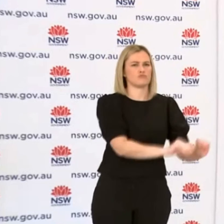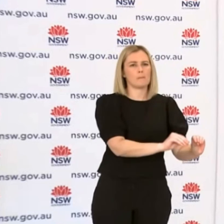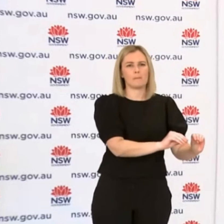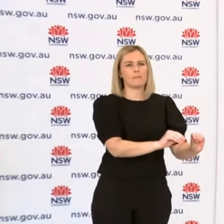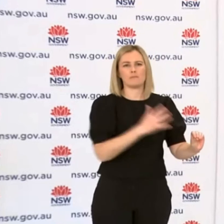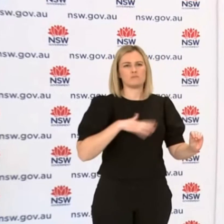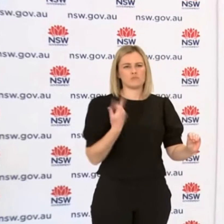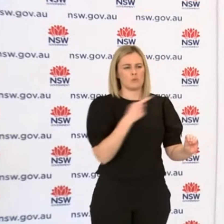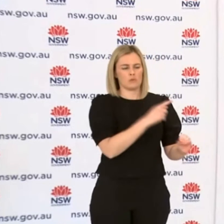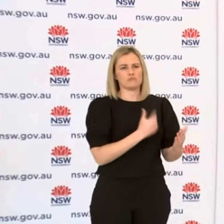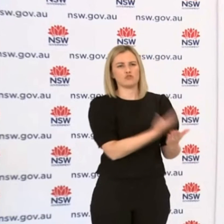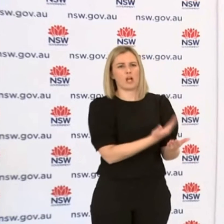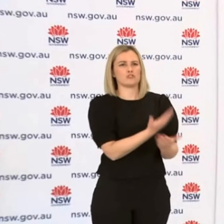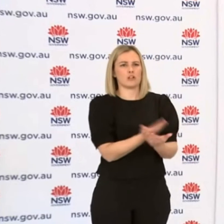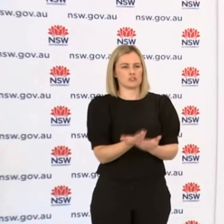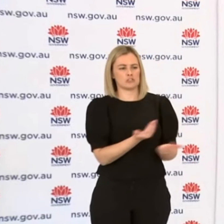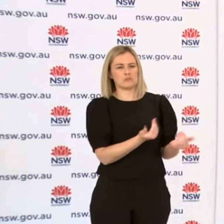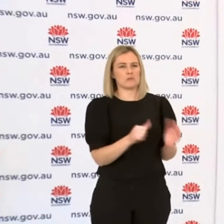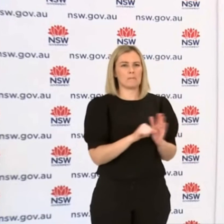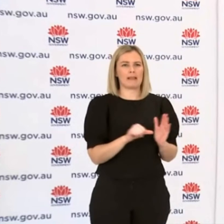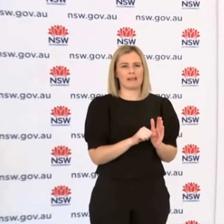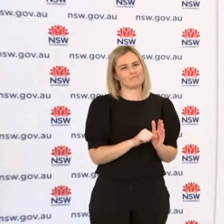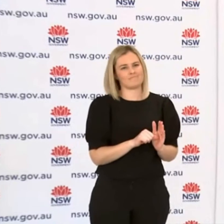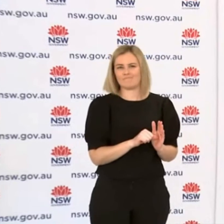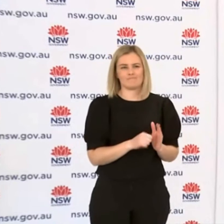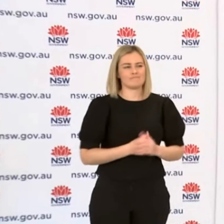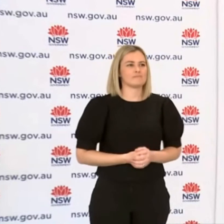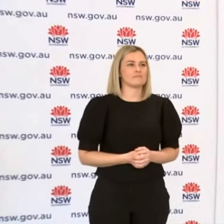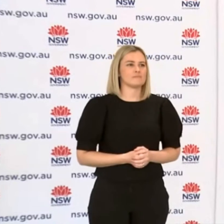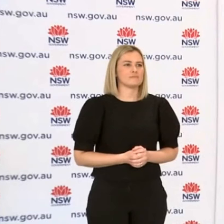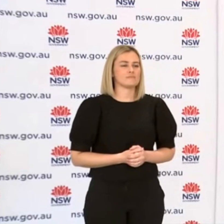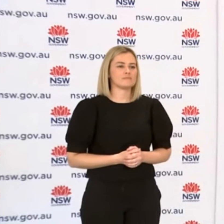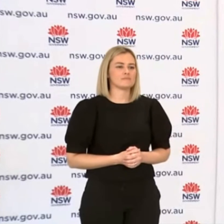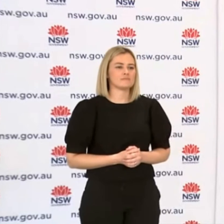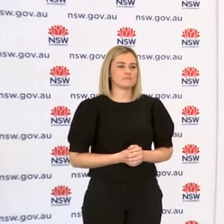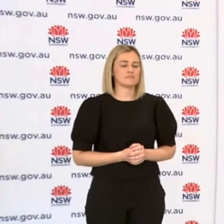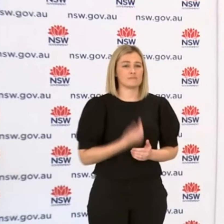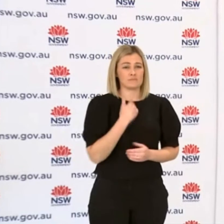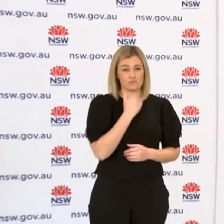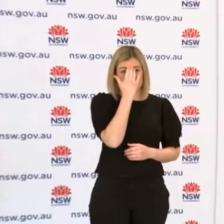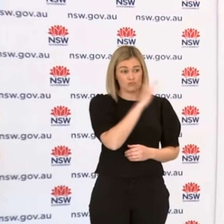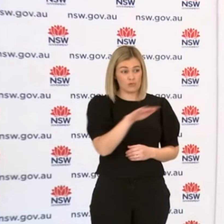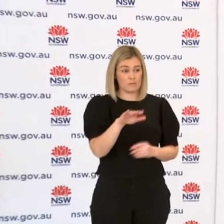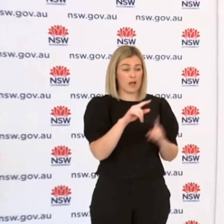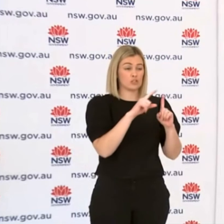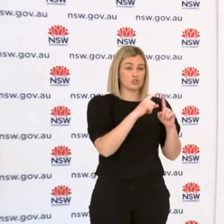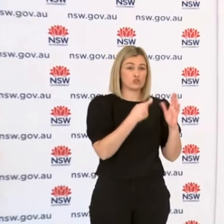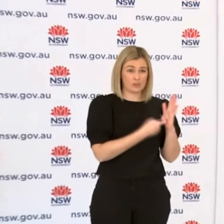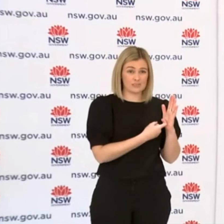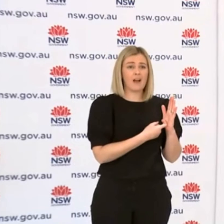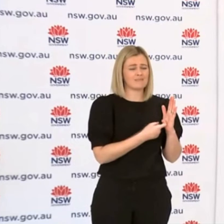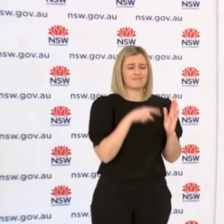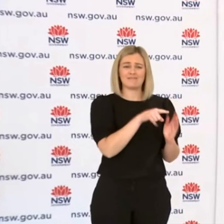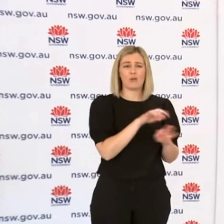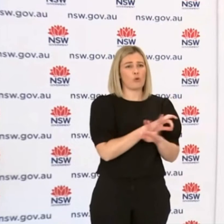dealings with those particular GPs. I would say also to GPs who are in that situation, don't forget that may well be considered to be unprofessional